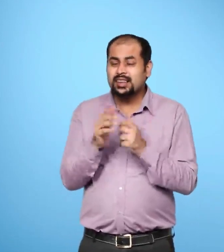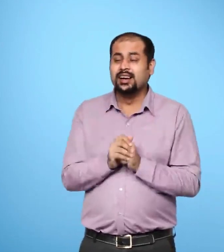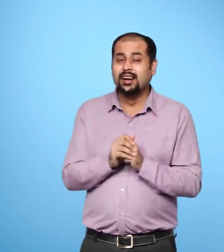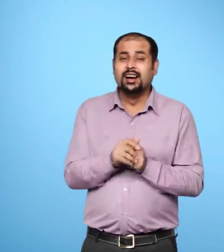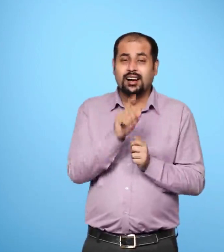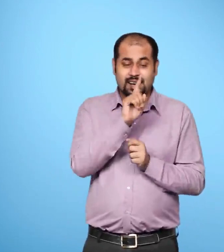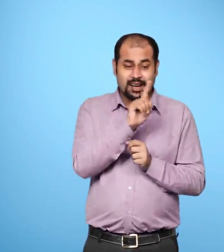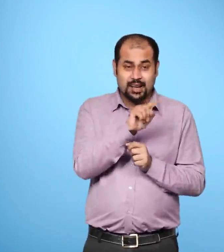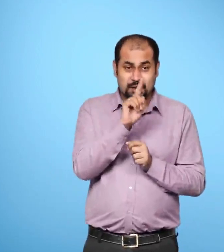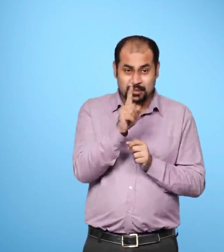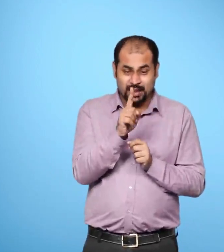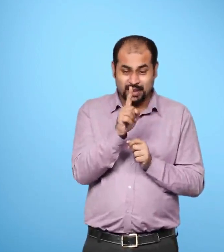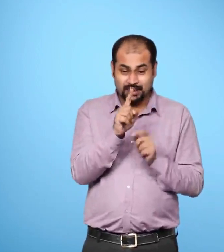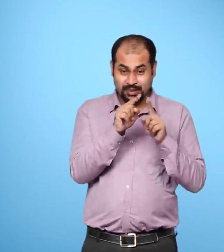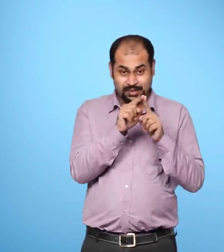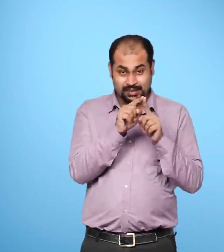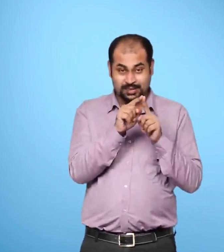So are 11 and 19.